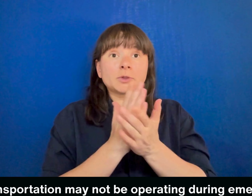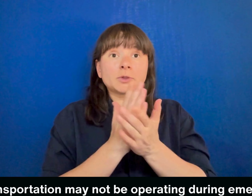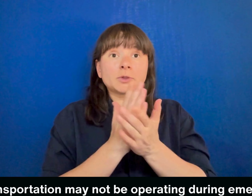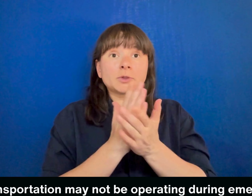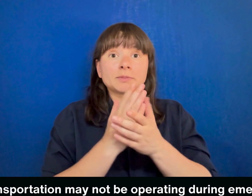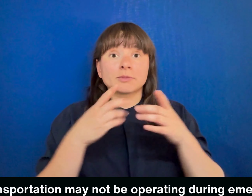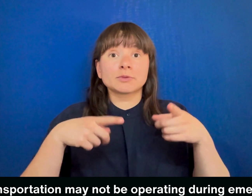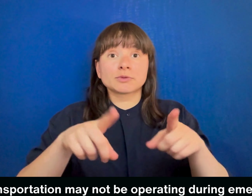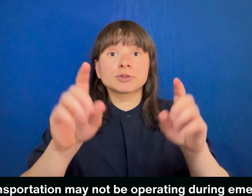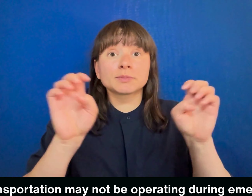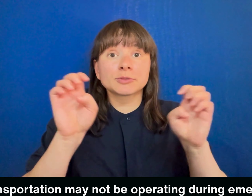emergencies.